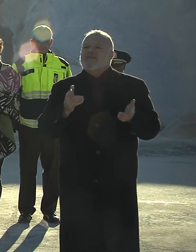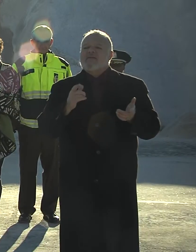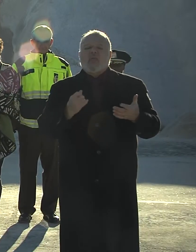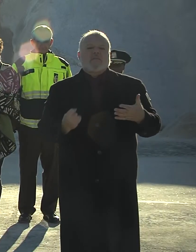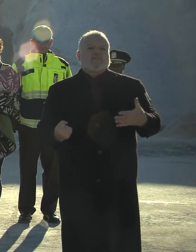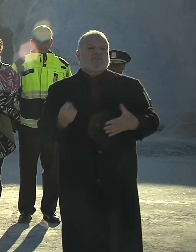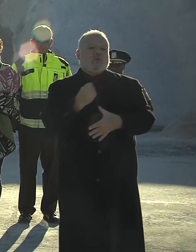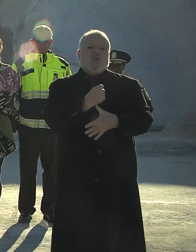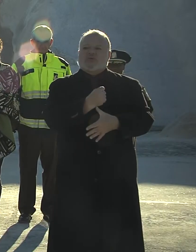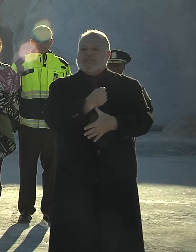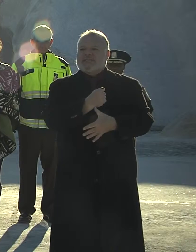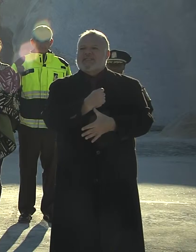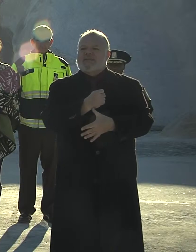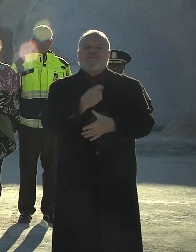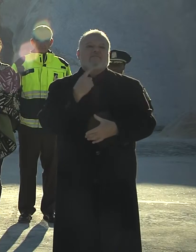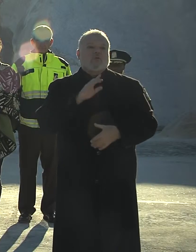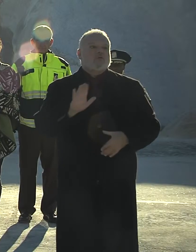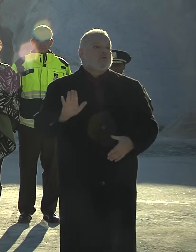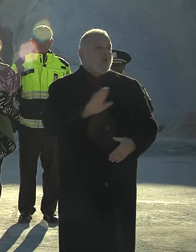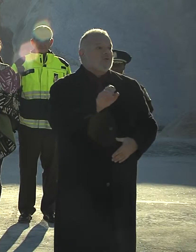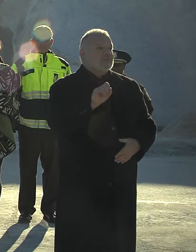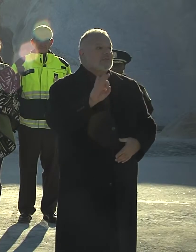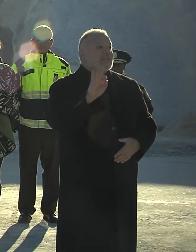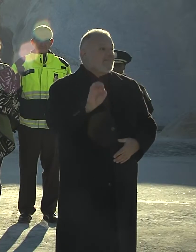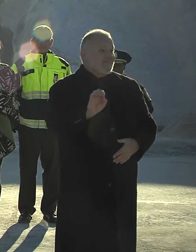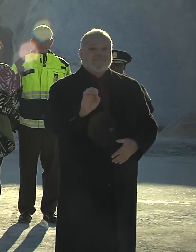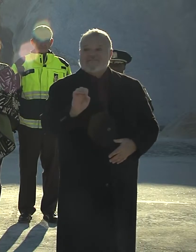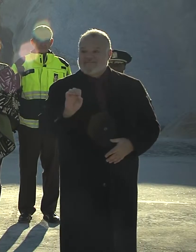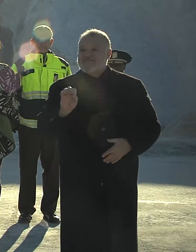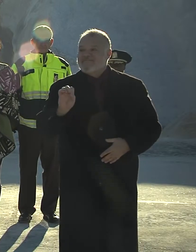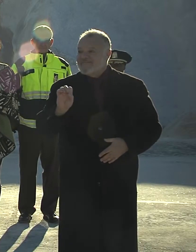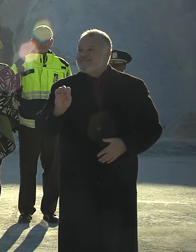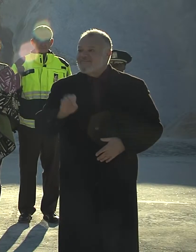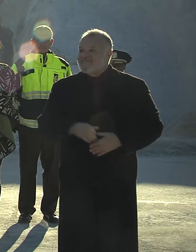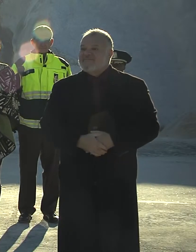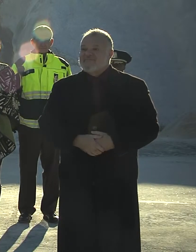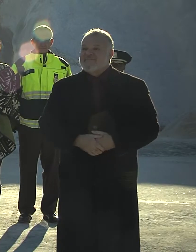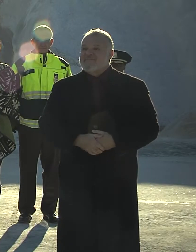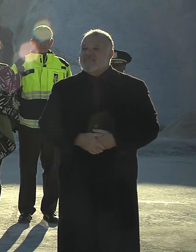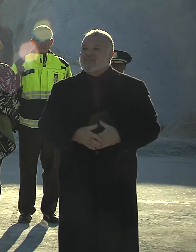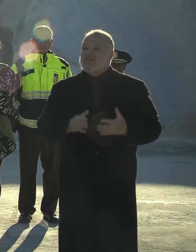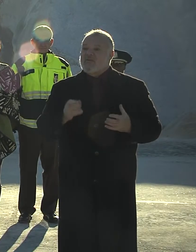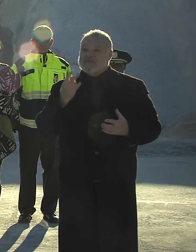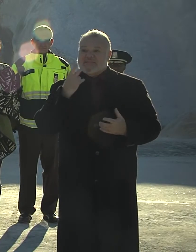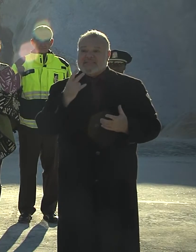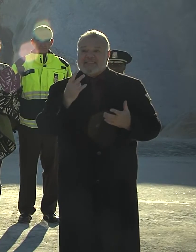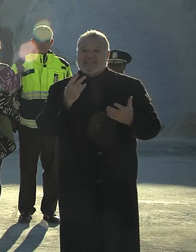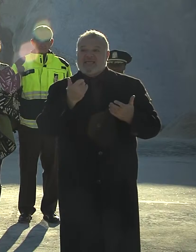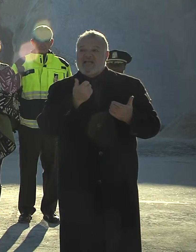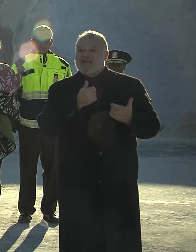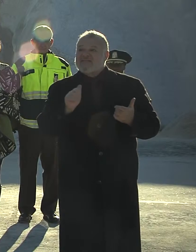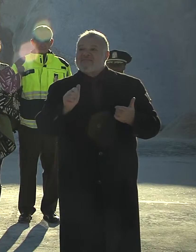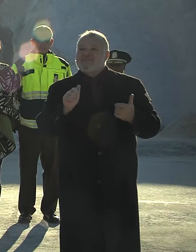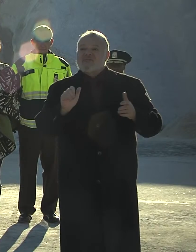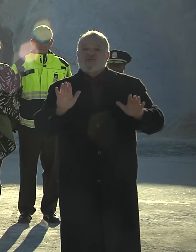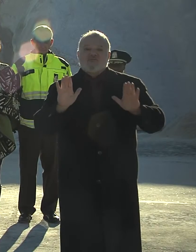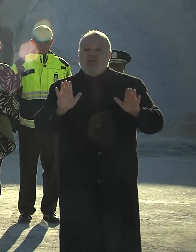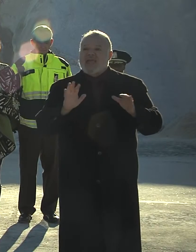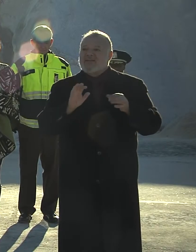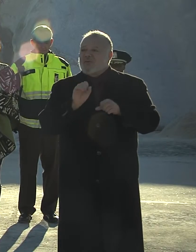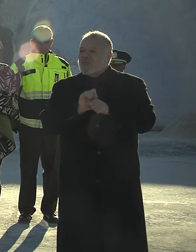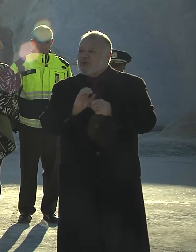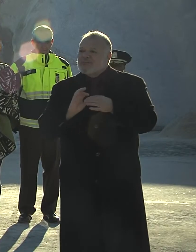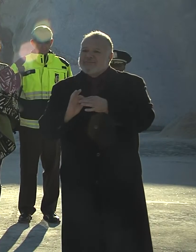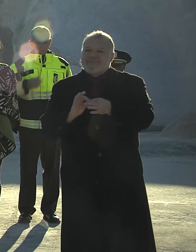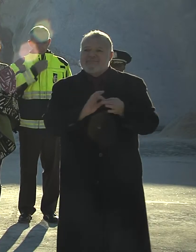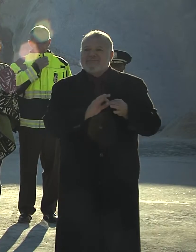first, and they get the job done. And so I've had the chance just to see a little bit of the incredible coordination that goes into that. And it is